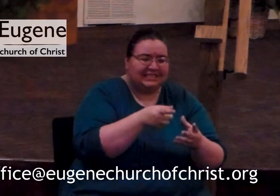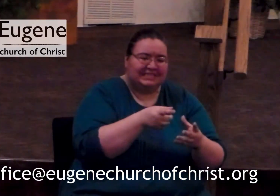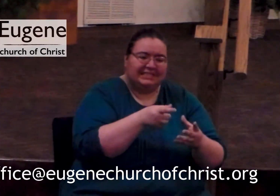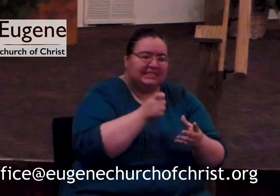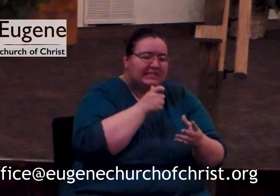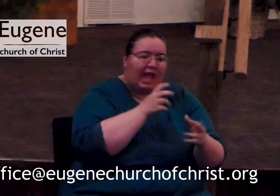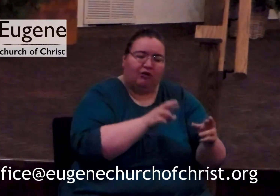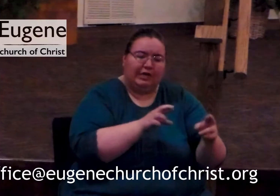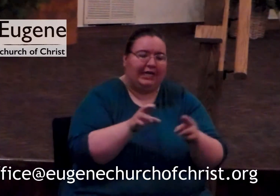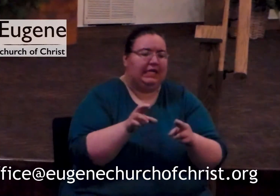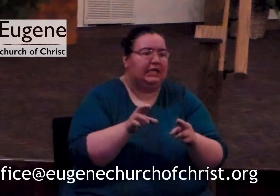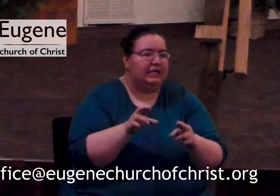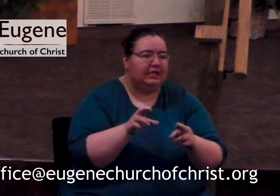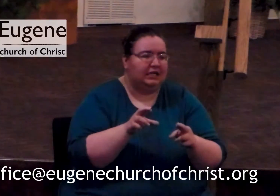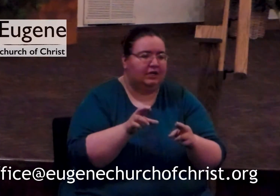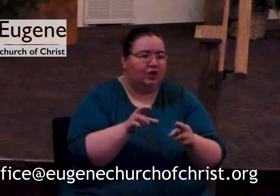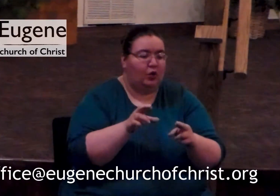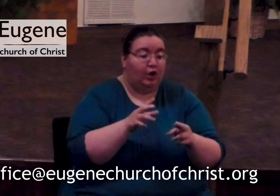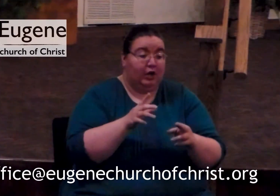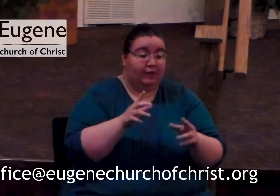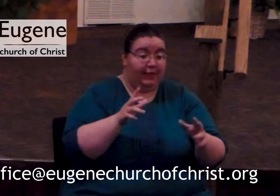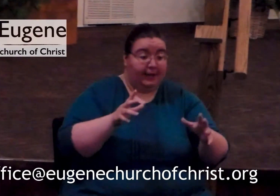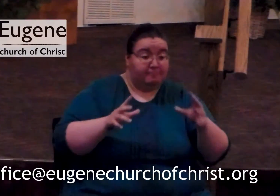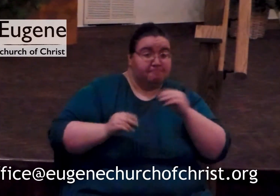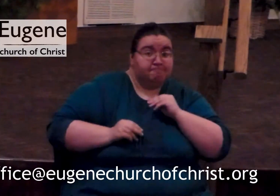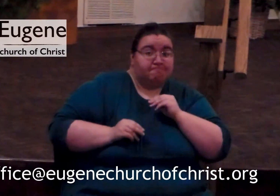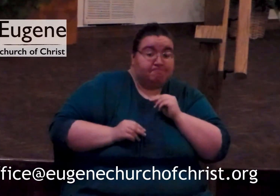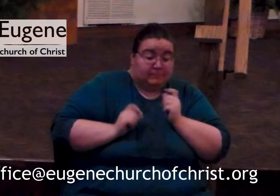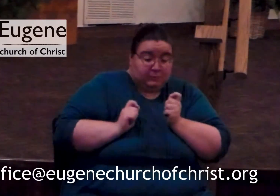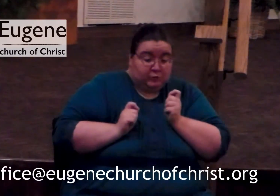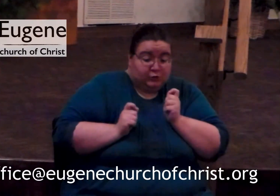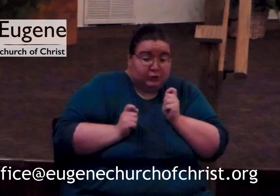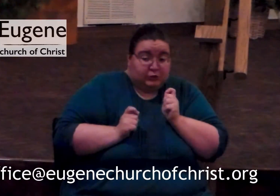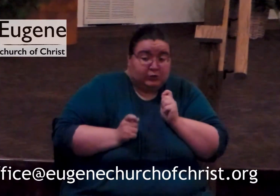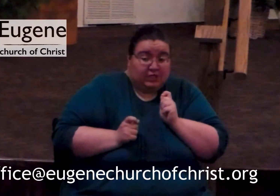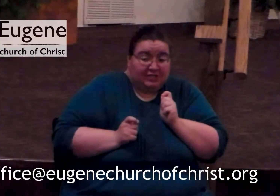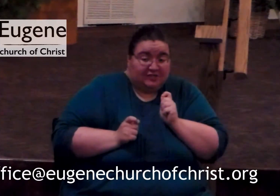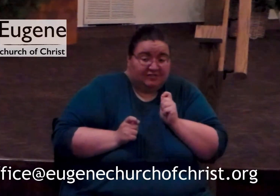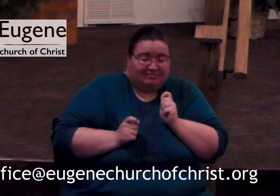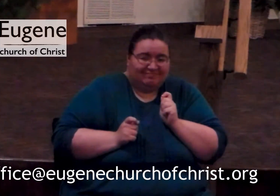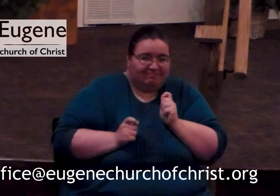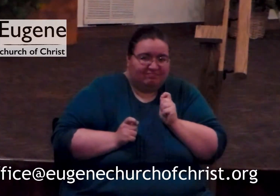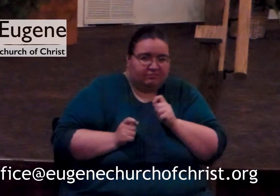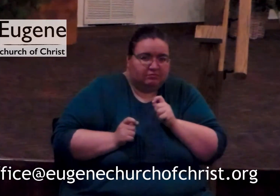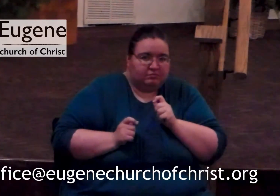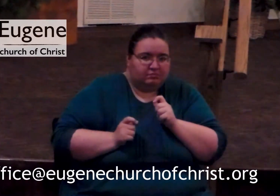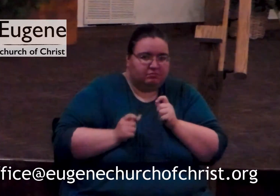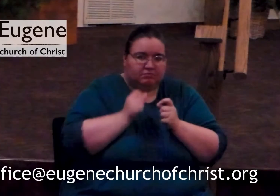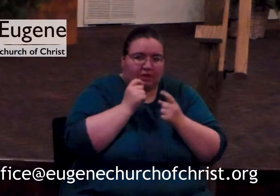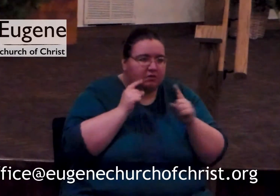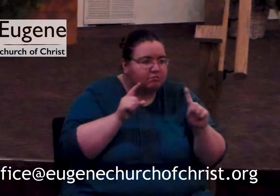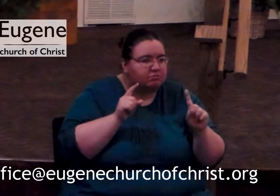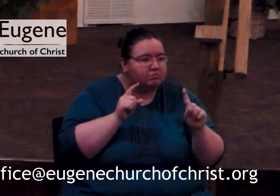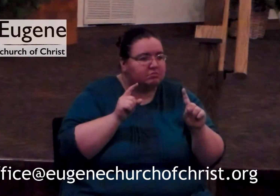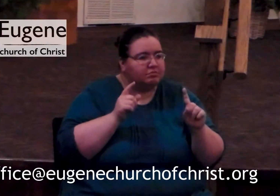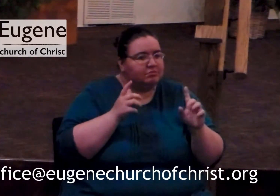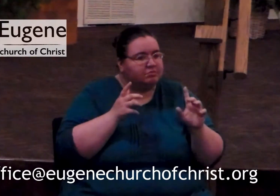it begins to change them, and then they're in the thorns or they're on the rocks. Understand that our job is